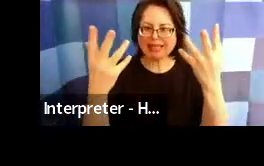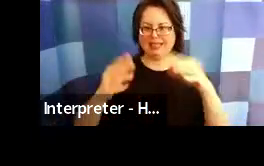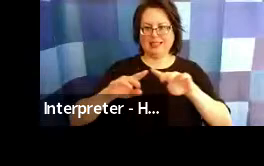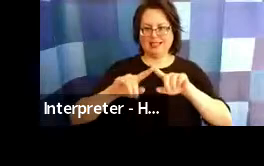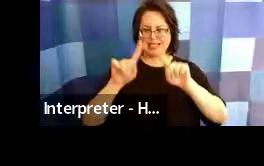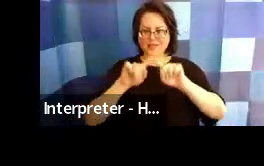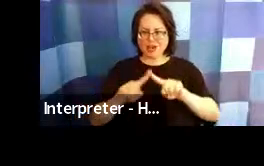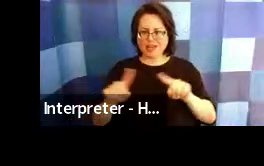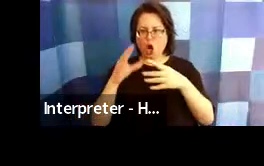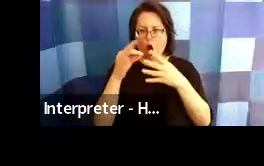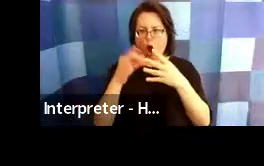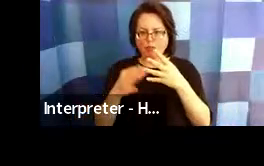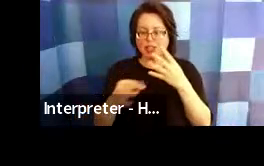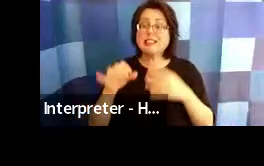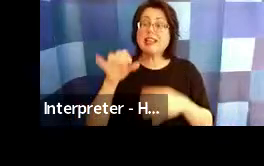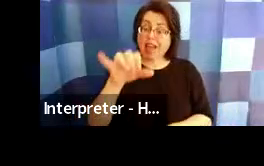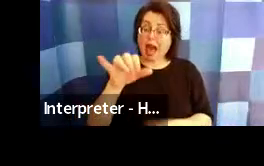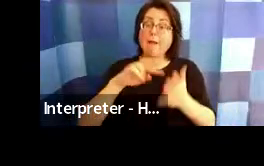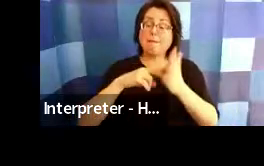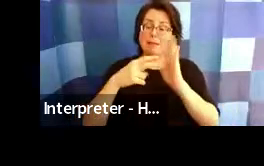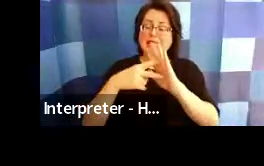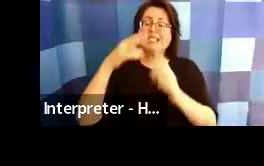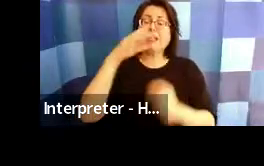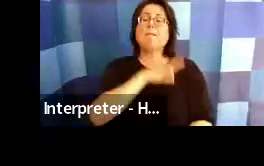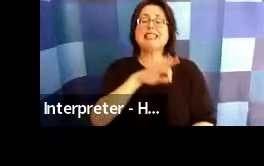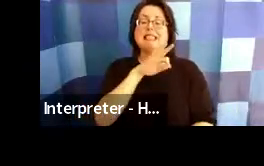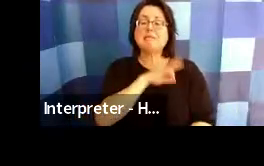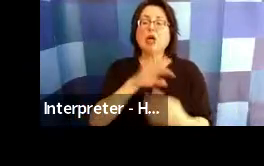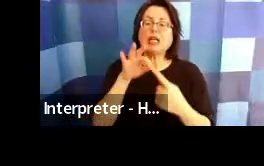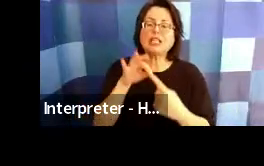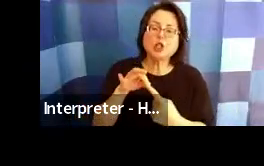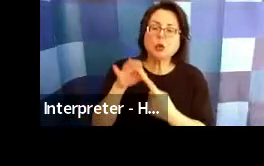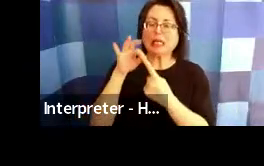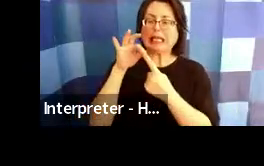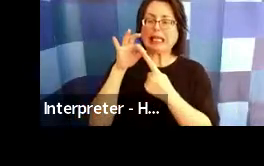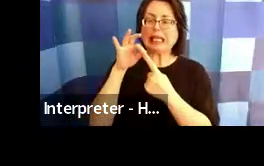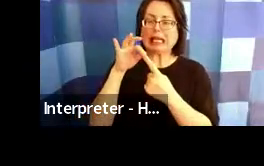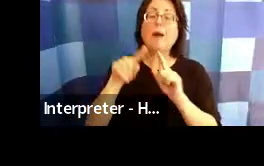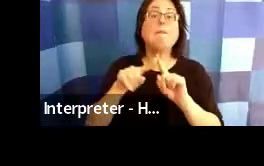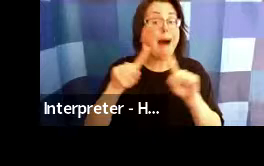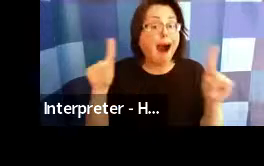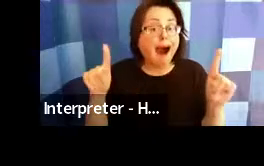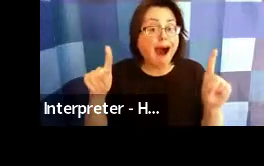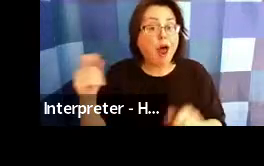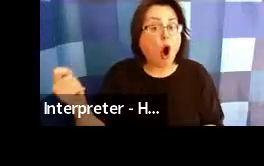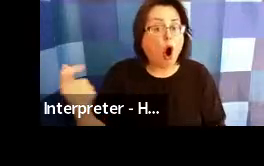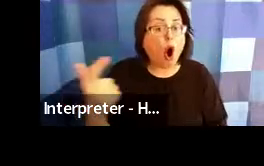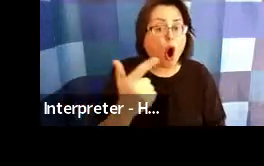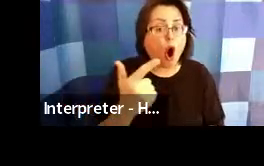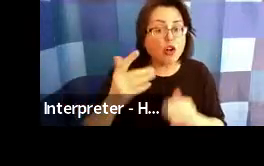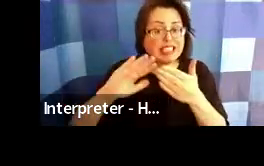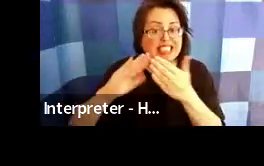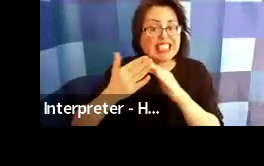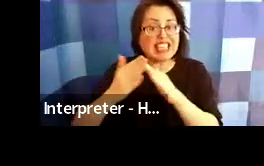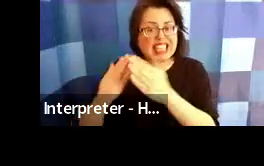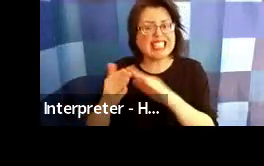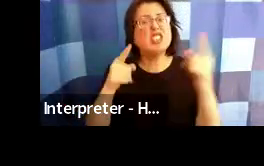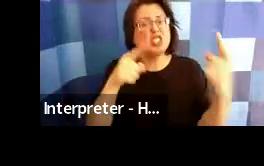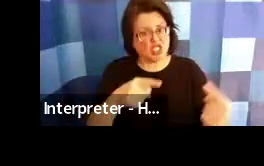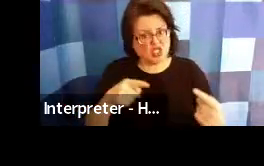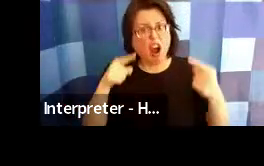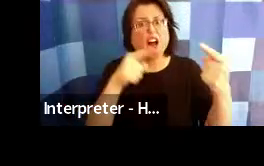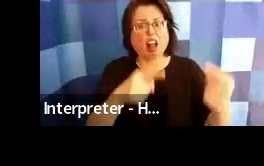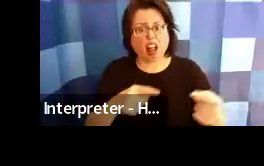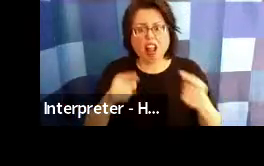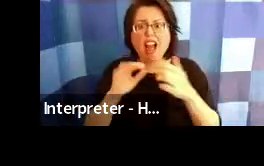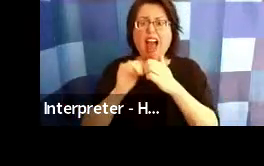So that does make Pittsburgh unique. I think that all cities struggle with how to make their transit systems and